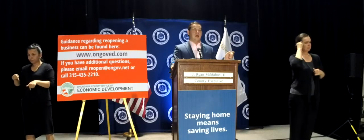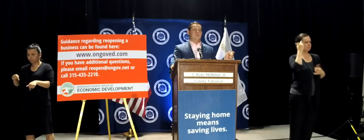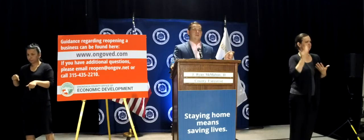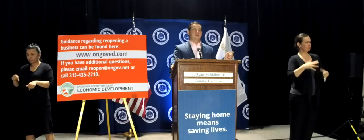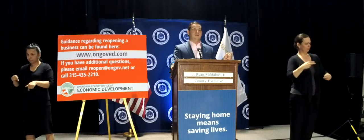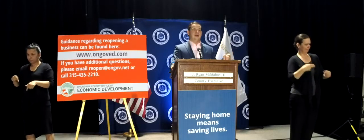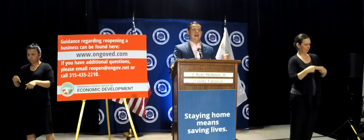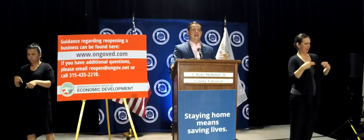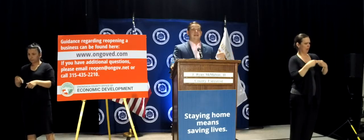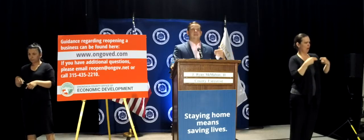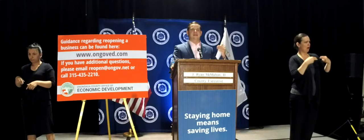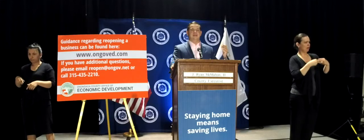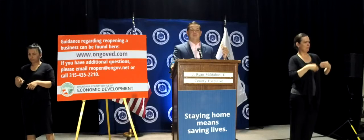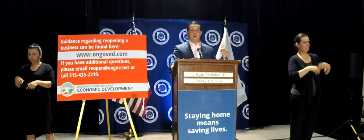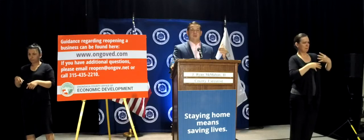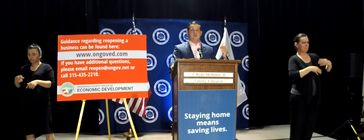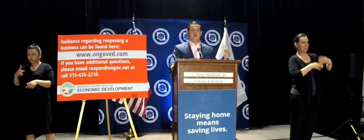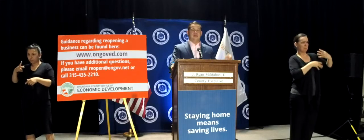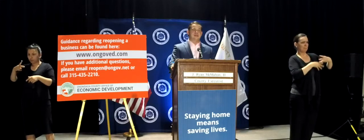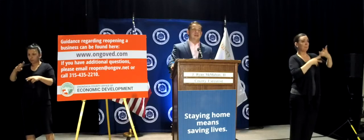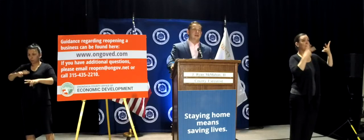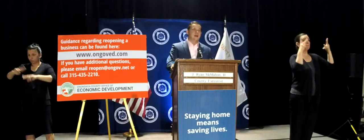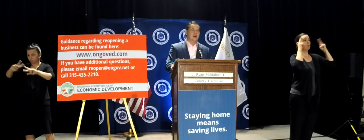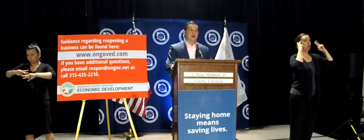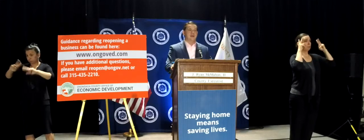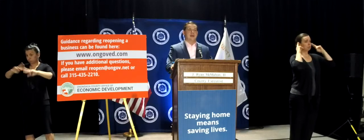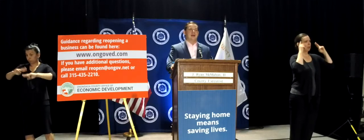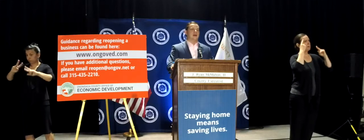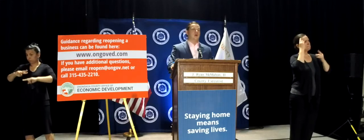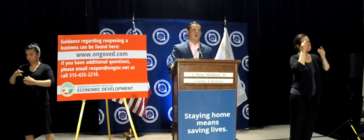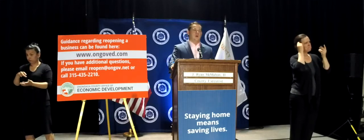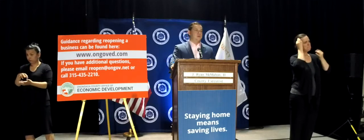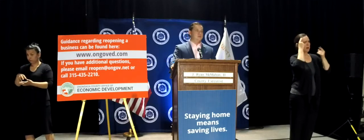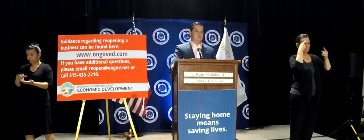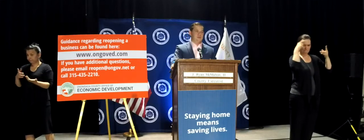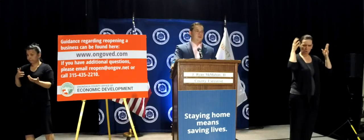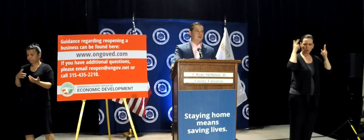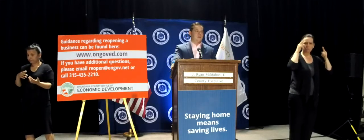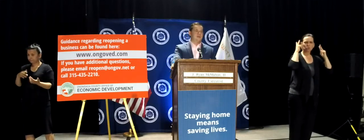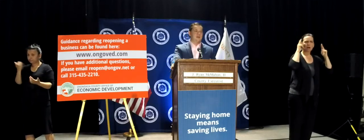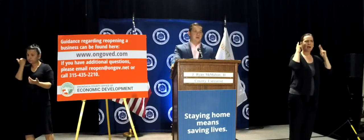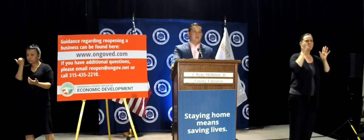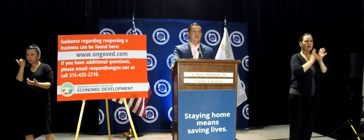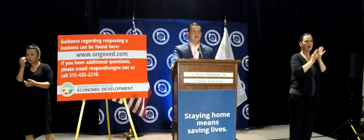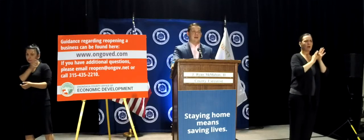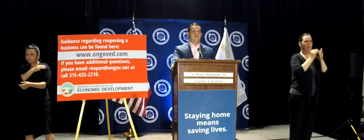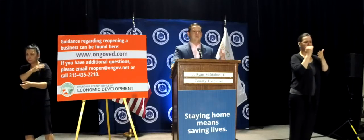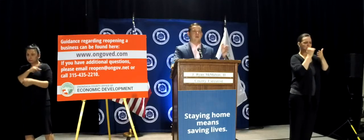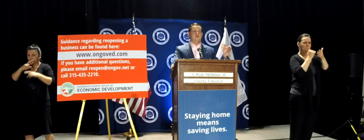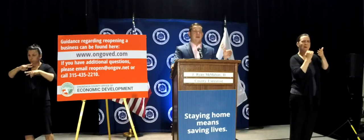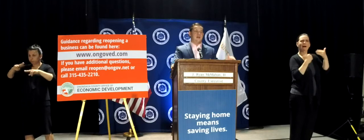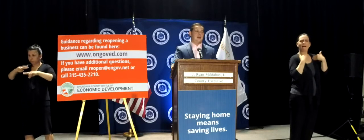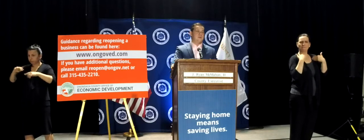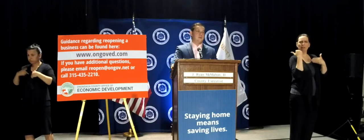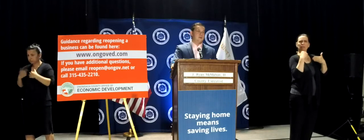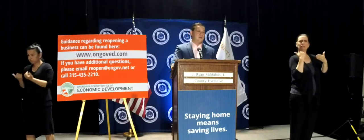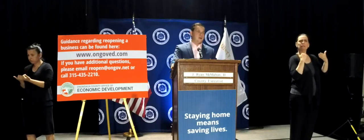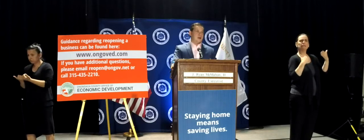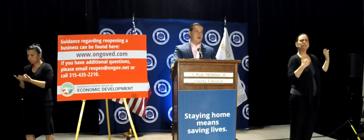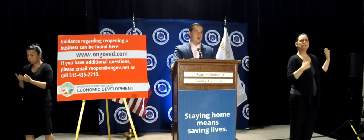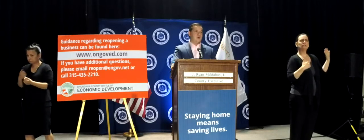barber shops and limited barber salons, again, I don't know what they're thinking about there. I'm going to let them clarify